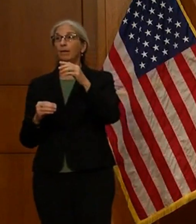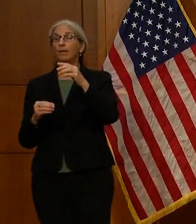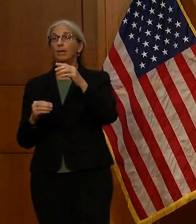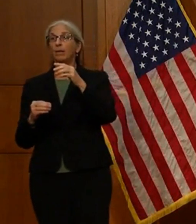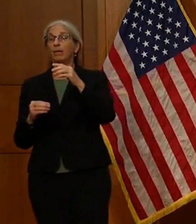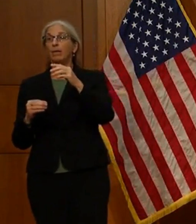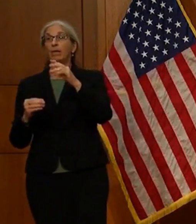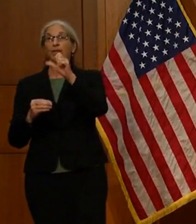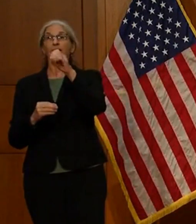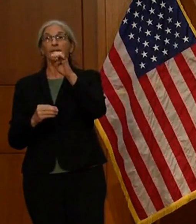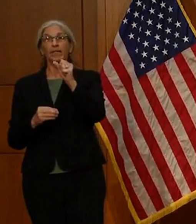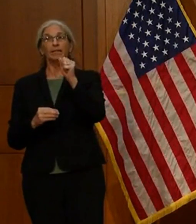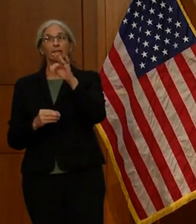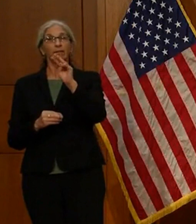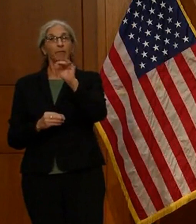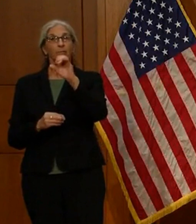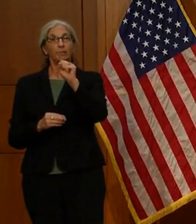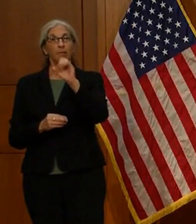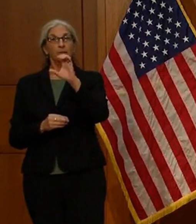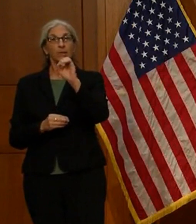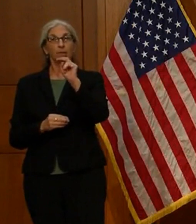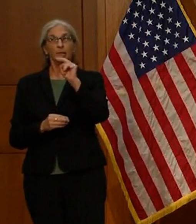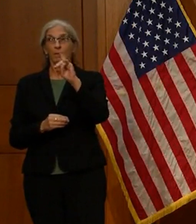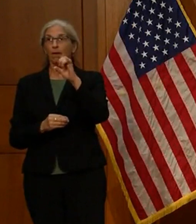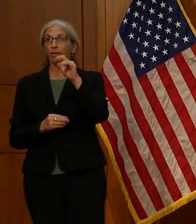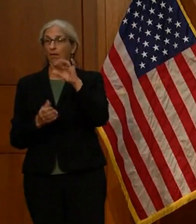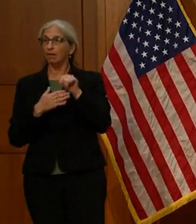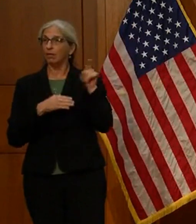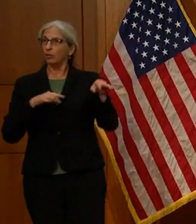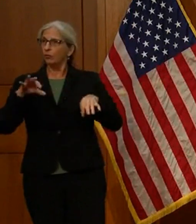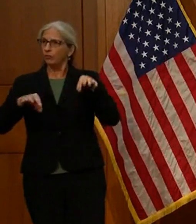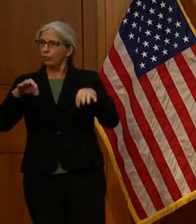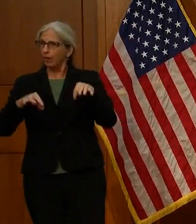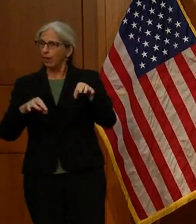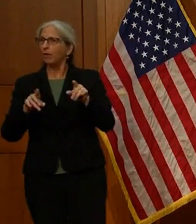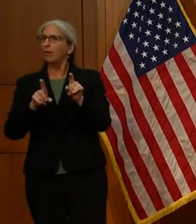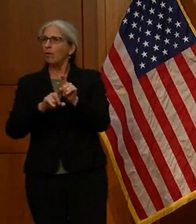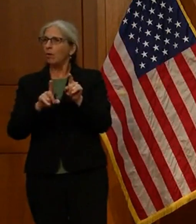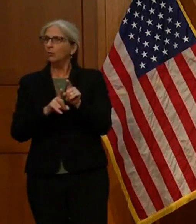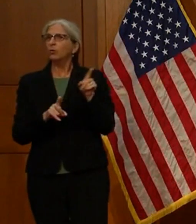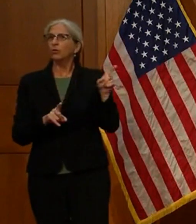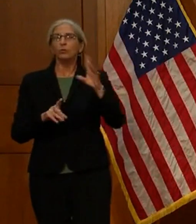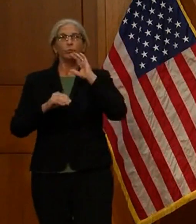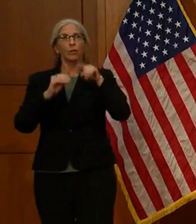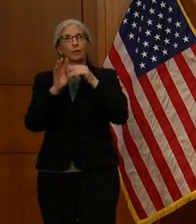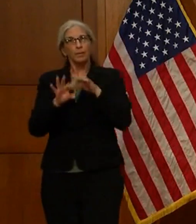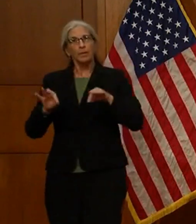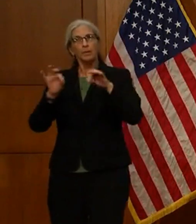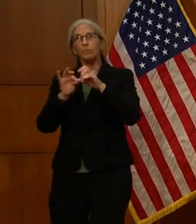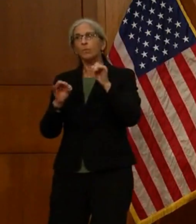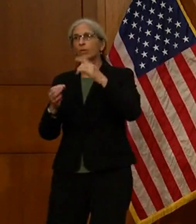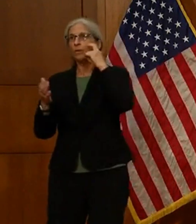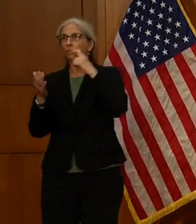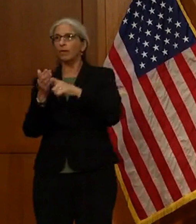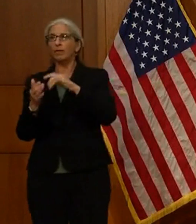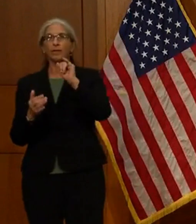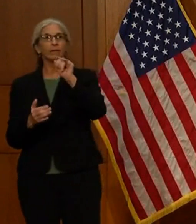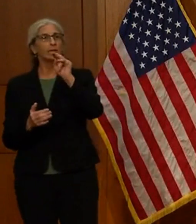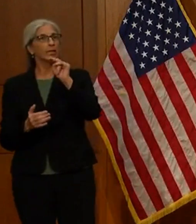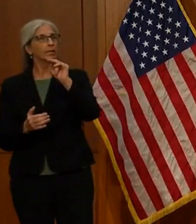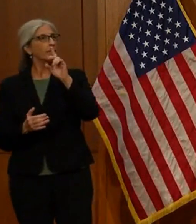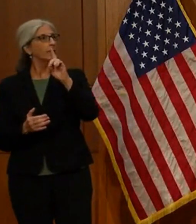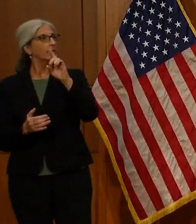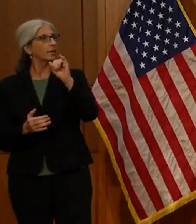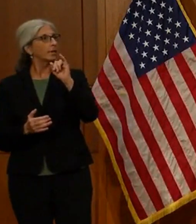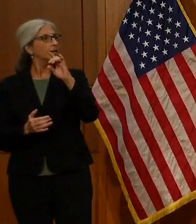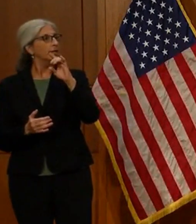misconduct that he discovered? And then on sidebar, you talked about the importance of recognizing Indigenous Peoples Day. Can you talk about your